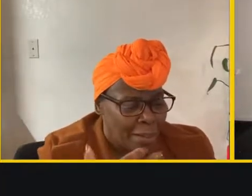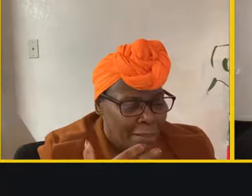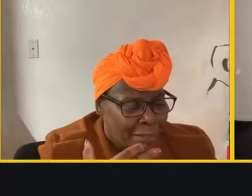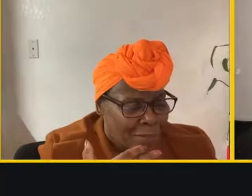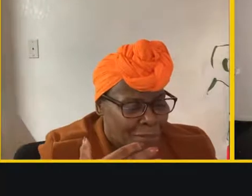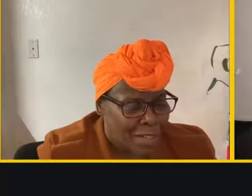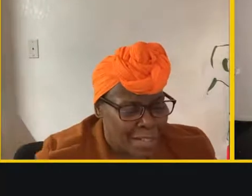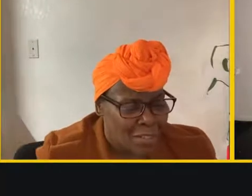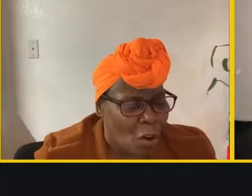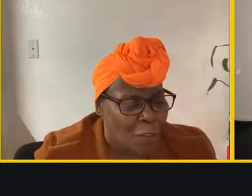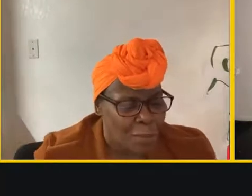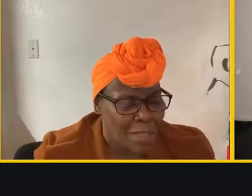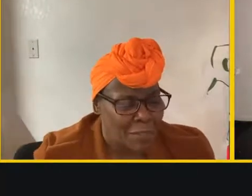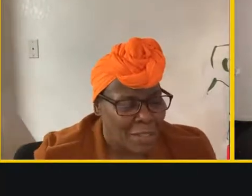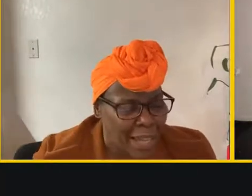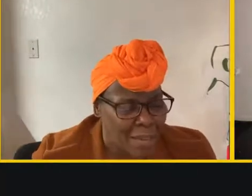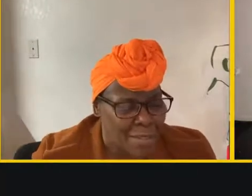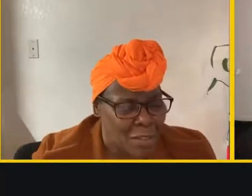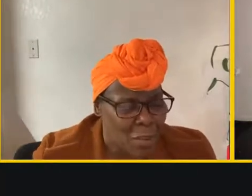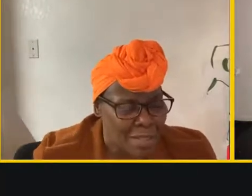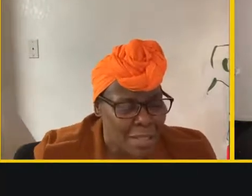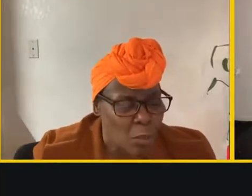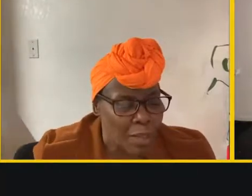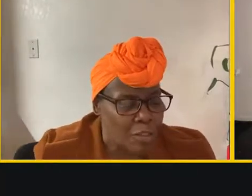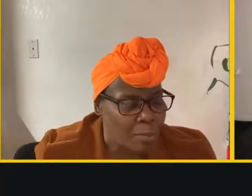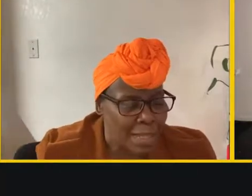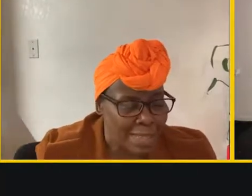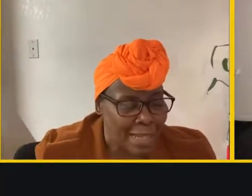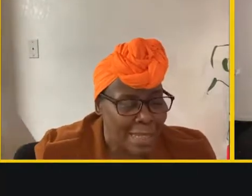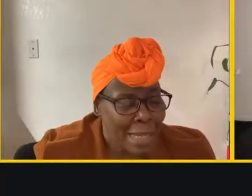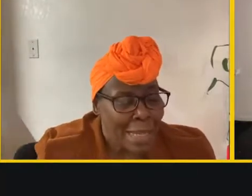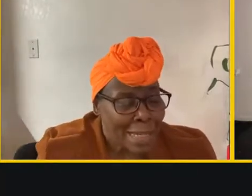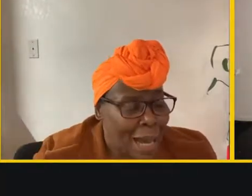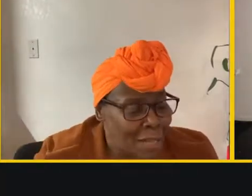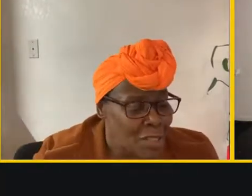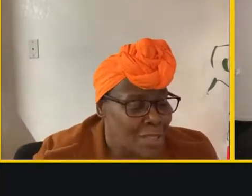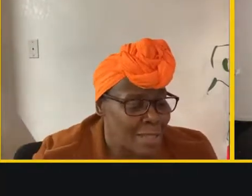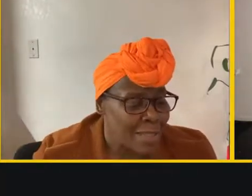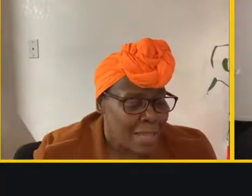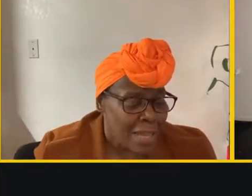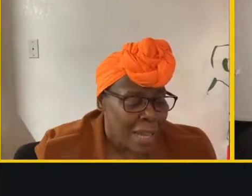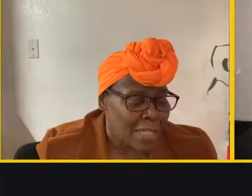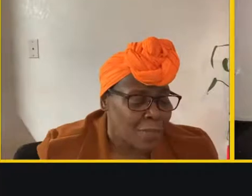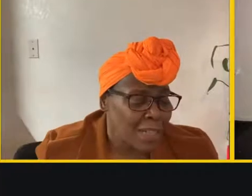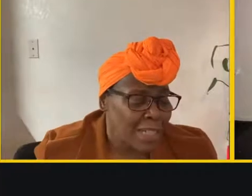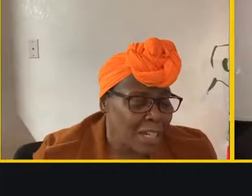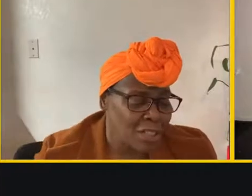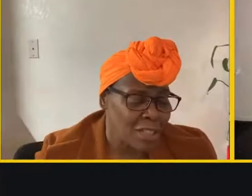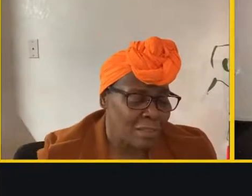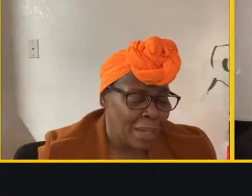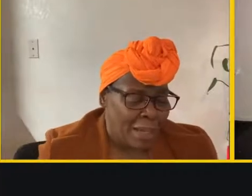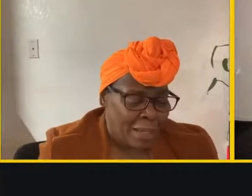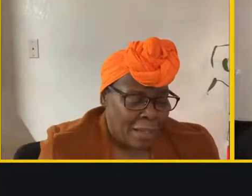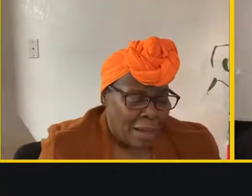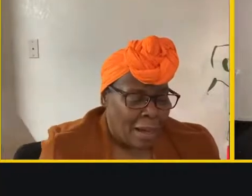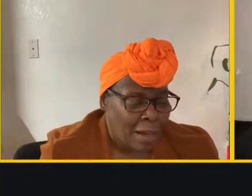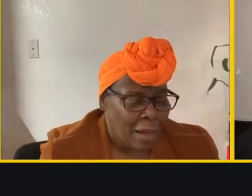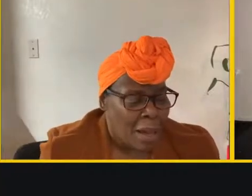my feet, engulfing me in flames, too exhilarating to maintain consciousness, exfoliation